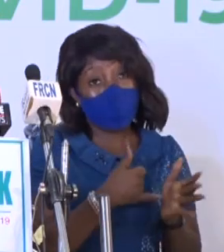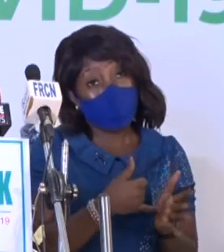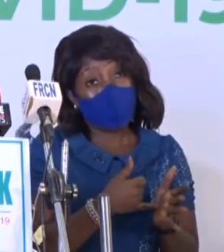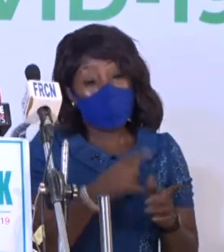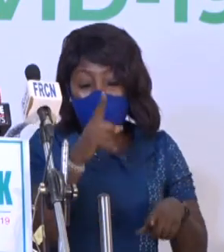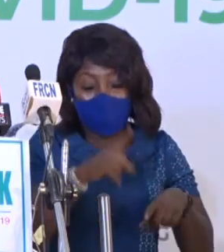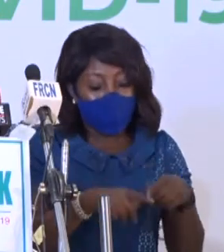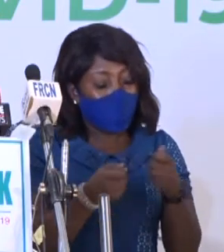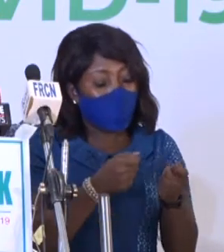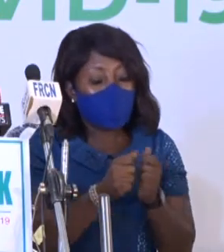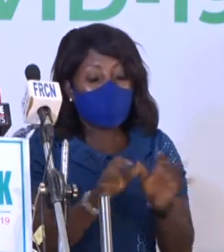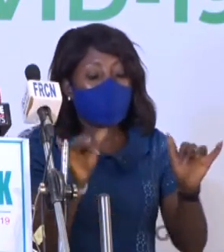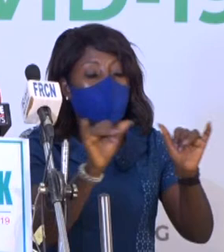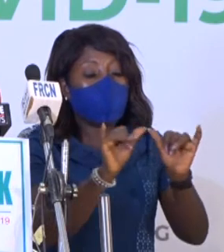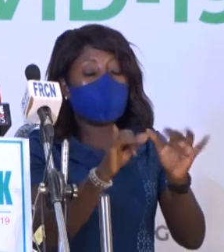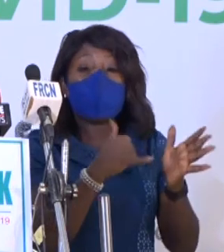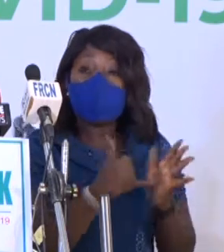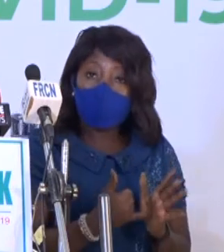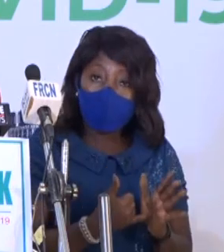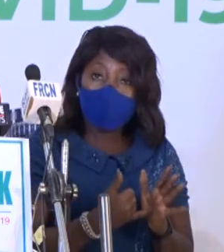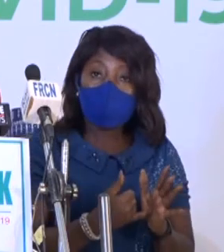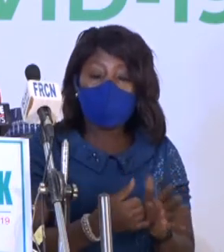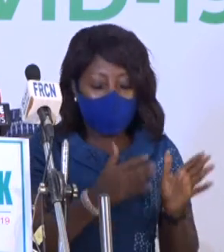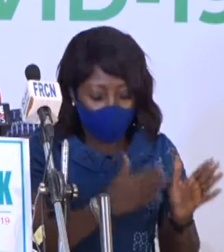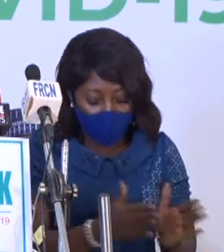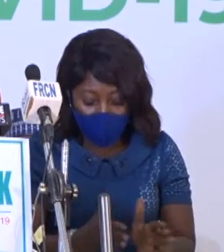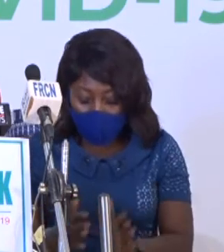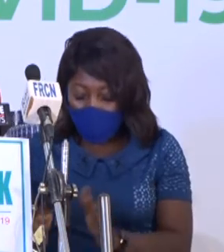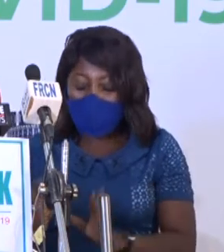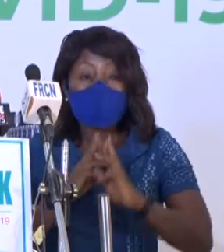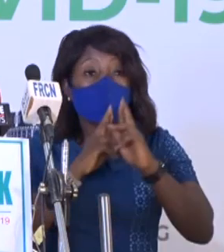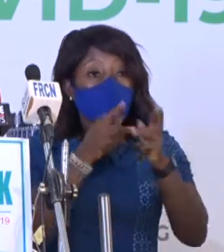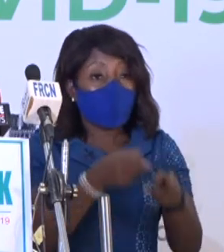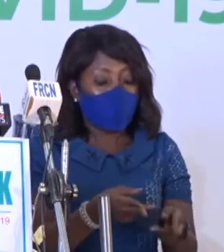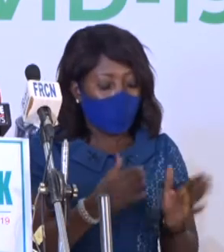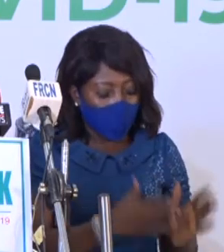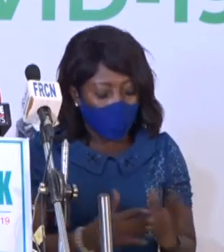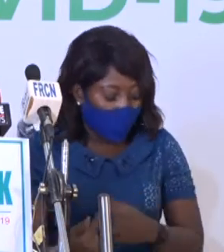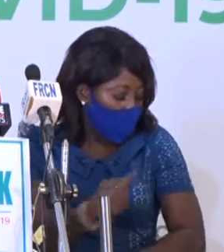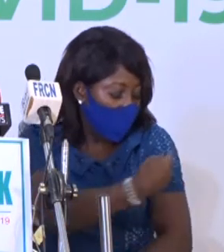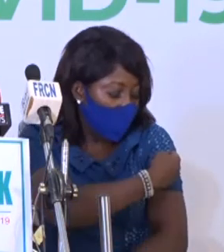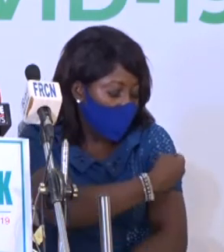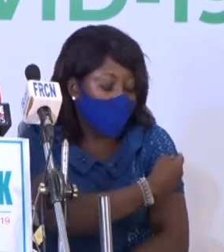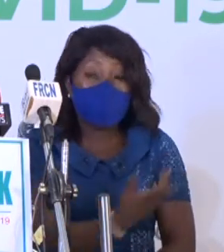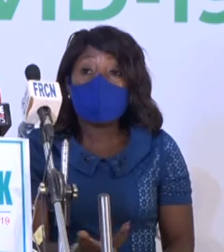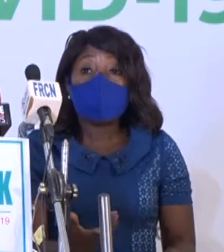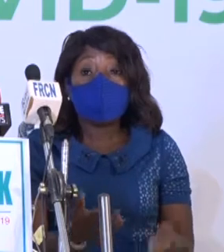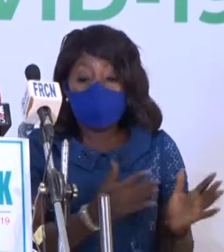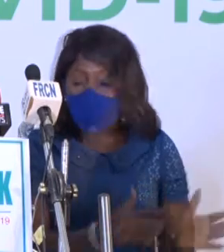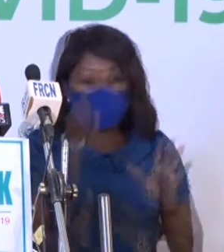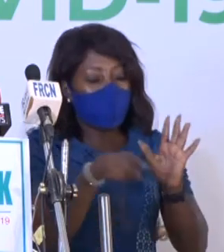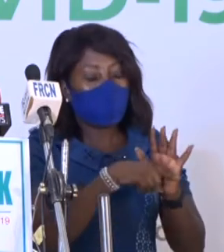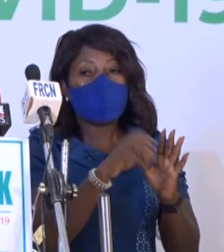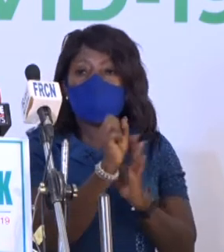draws, Ihekwazu again urged Nigerians to maintain the COVID-19 protocols, and he particularly advised against mass